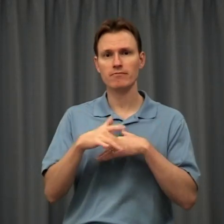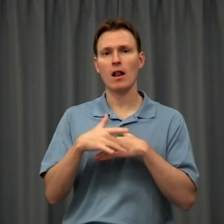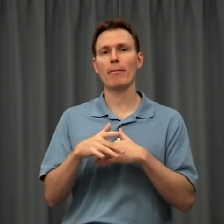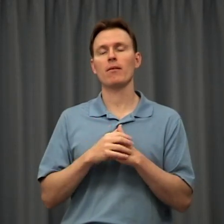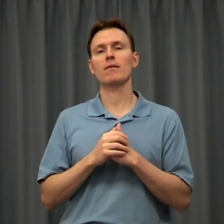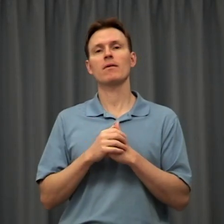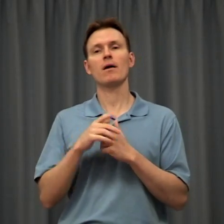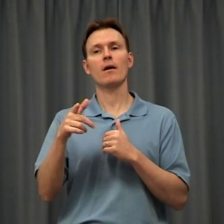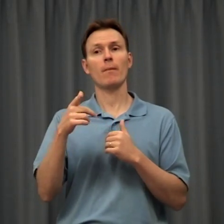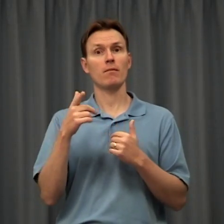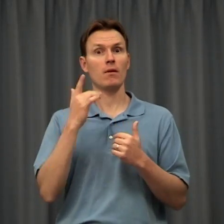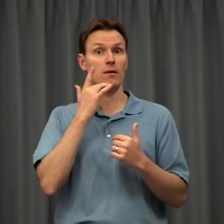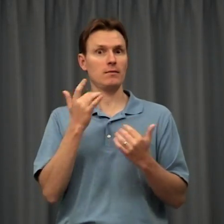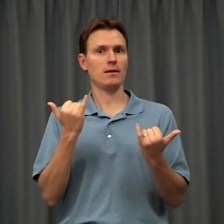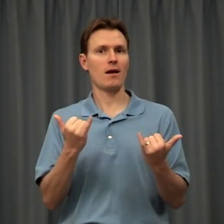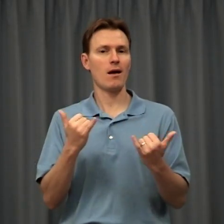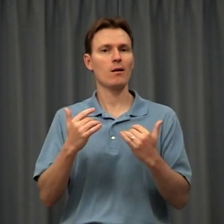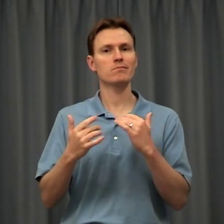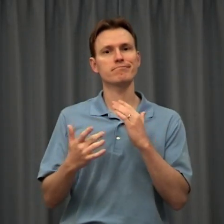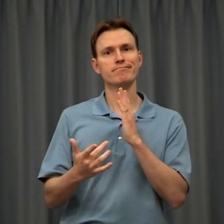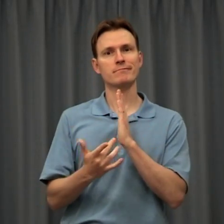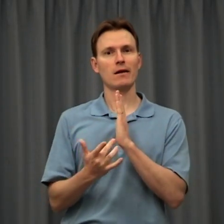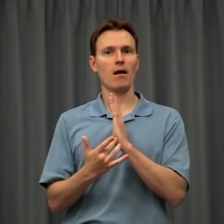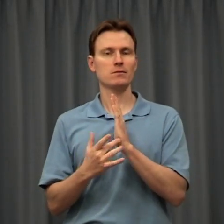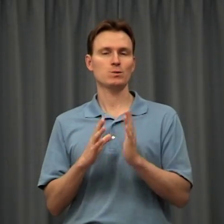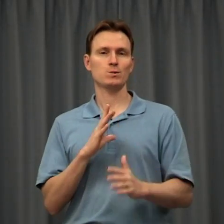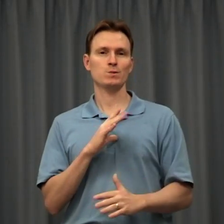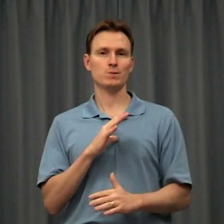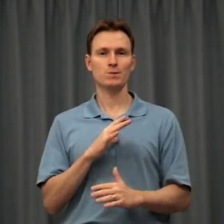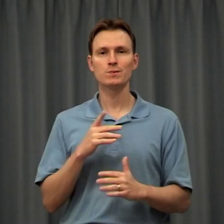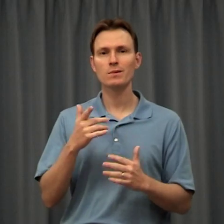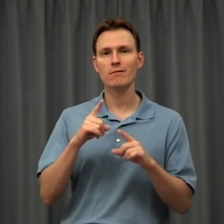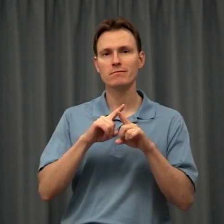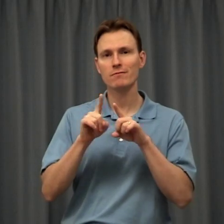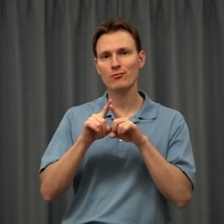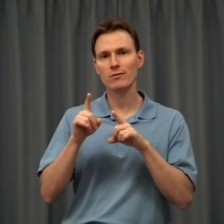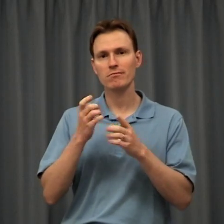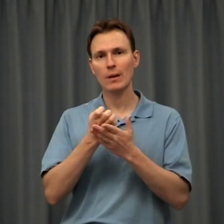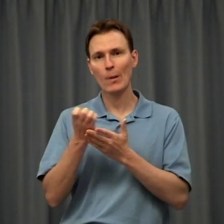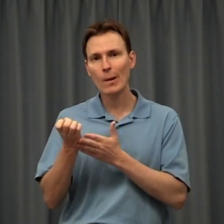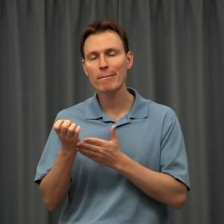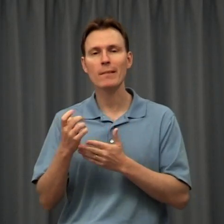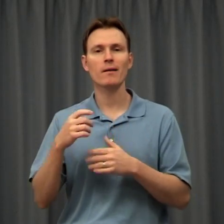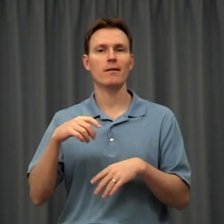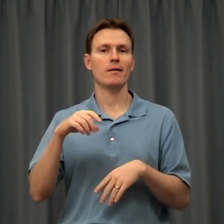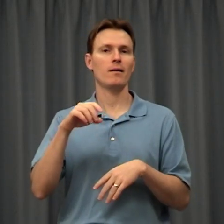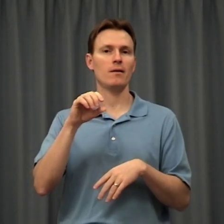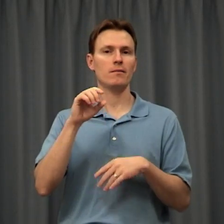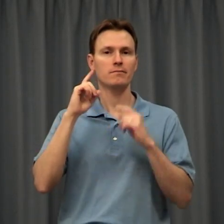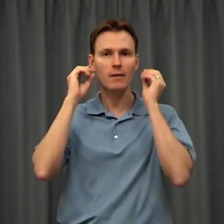It doesn't matter if you're deaf or not. They have access services available, and luckily now, there's a lot of cool